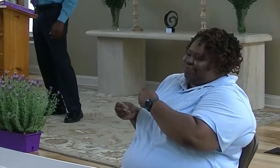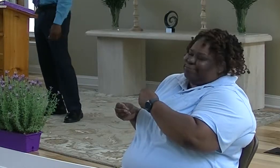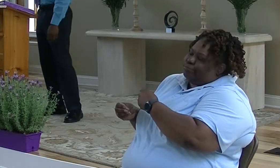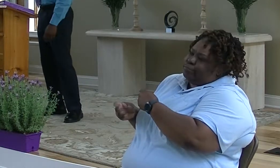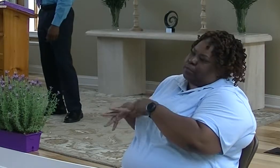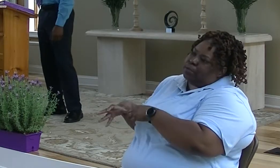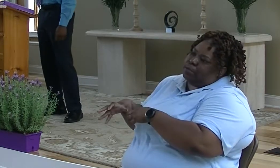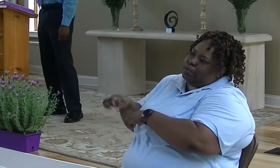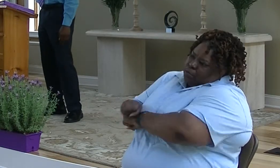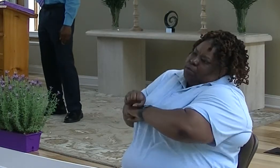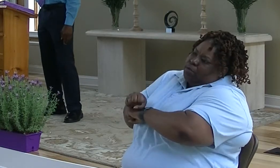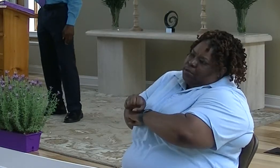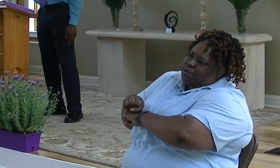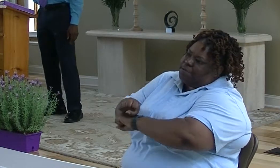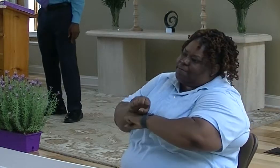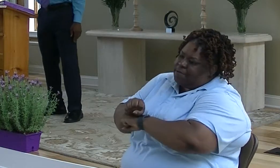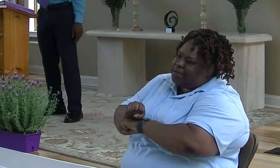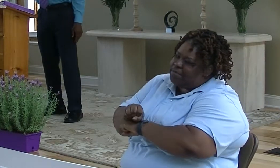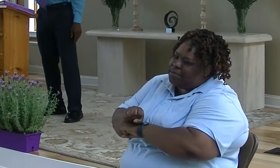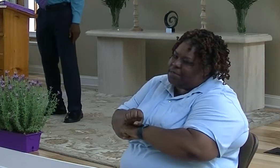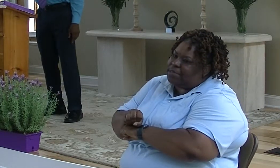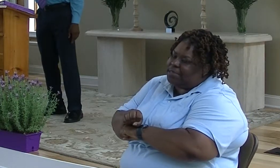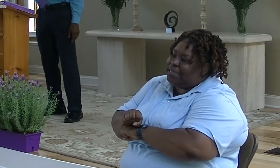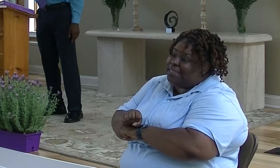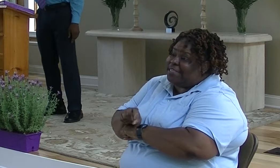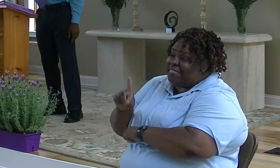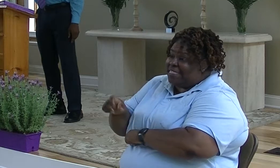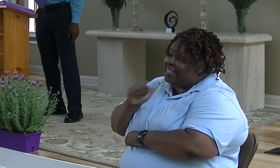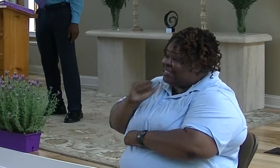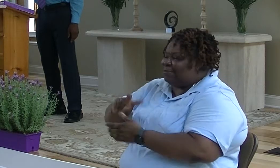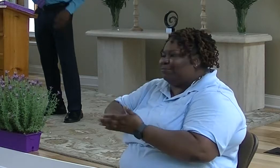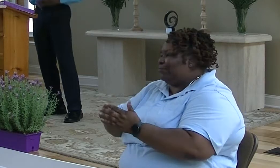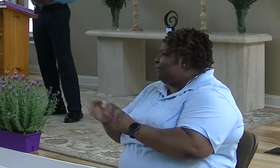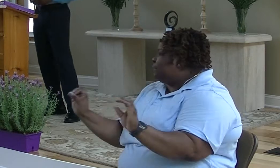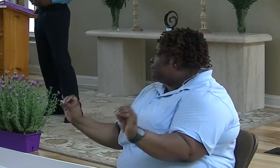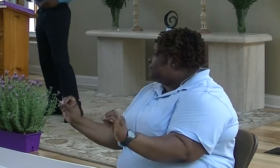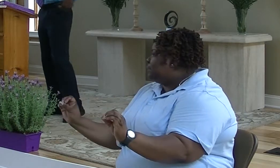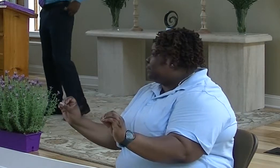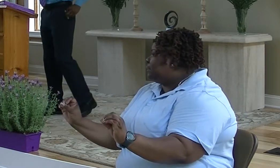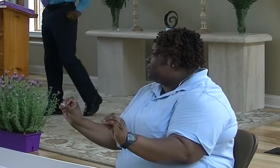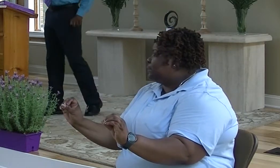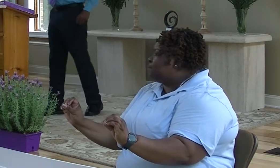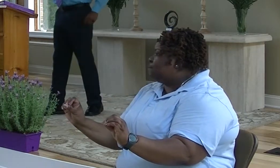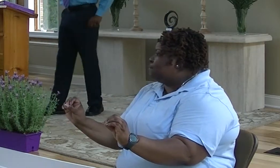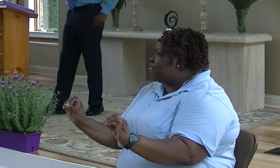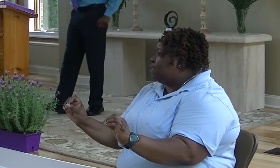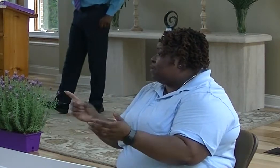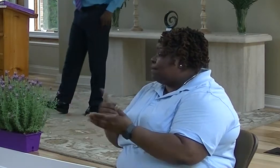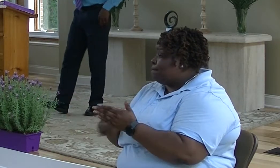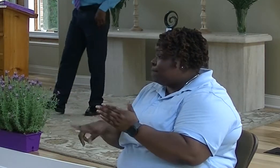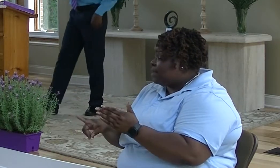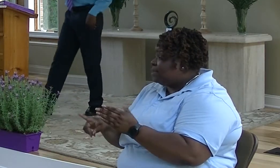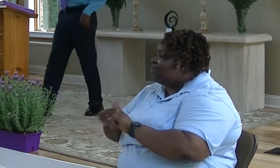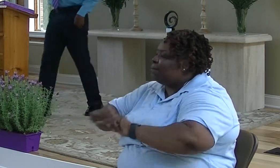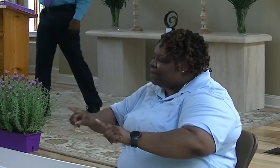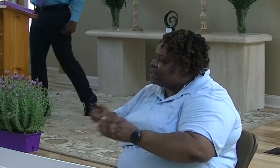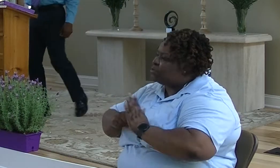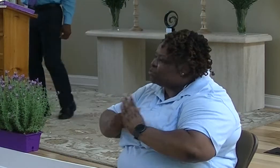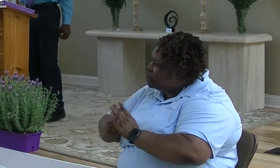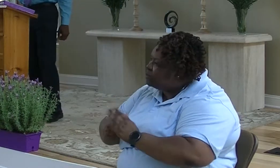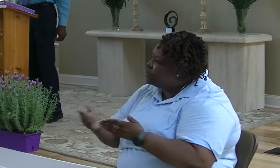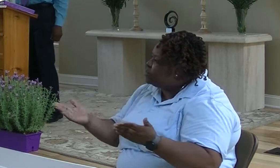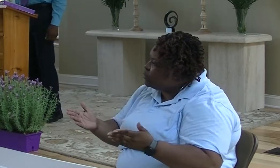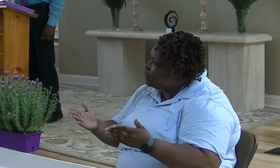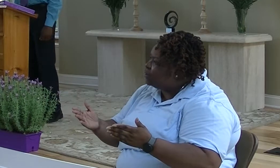would lock me up. Because this doesn't mean anything. It's what it represents. And what it